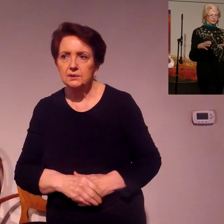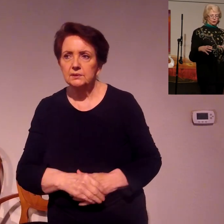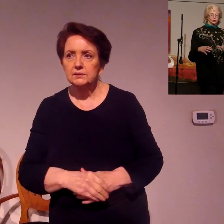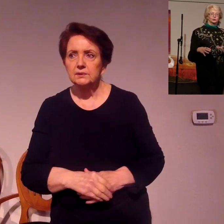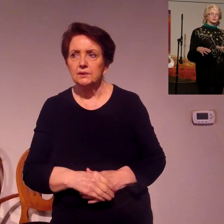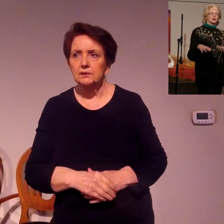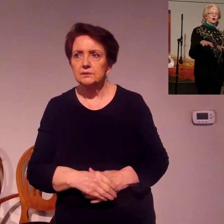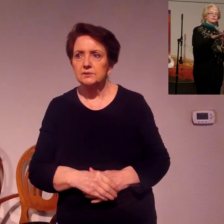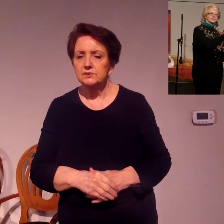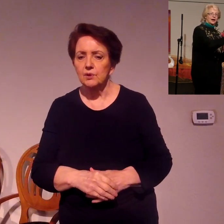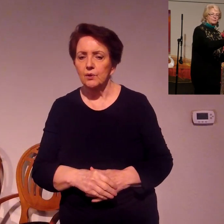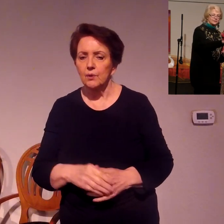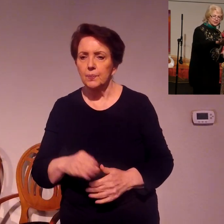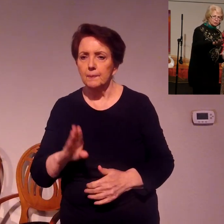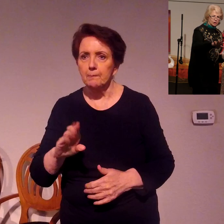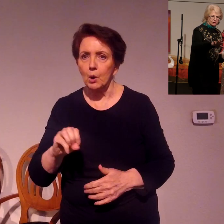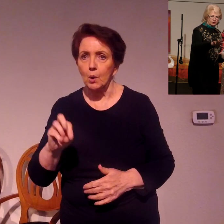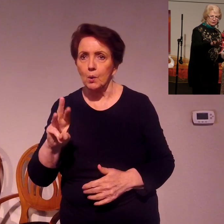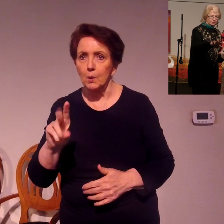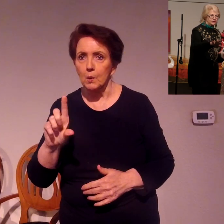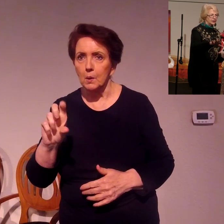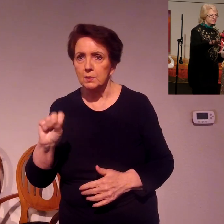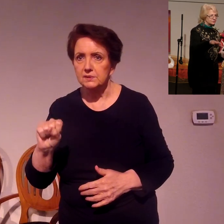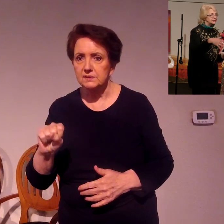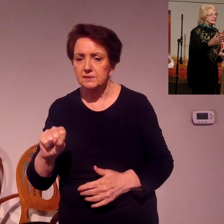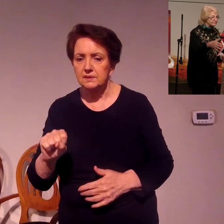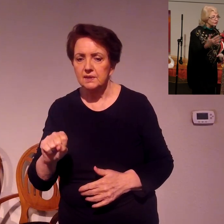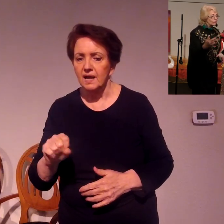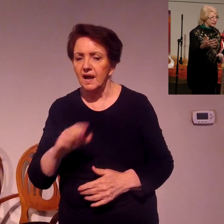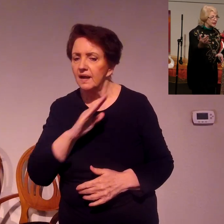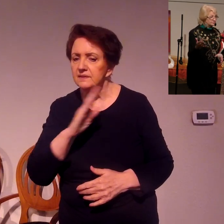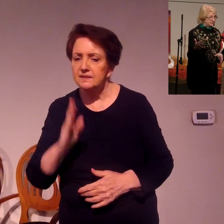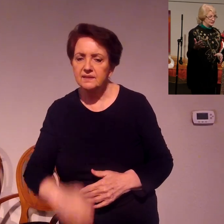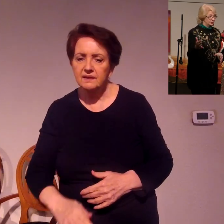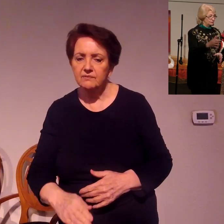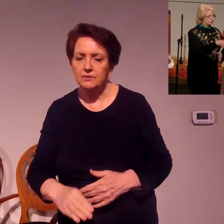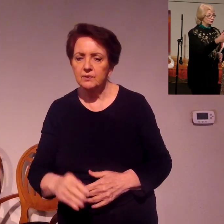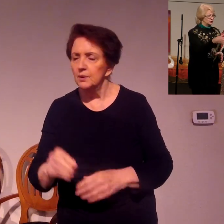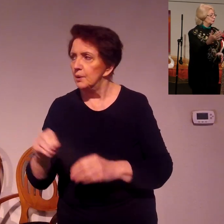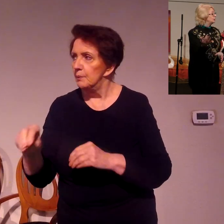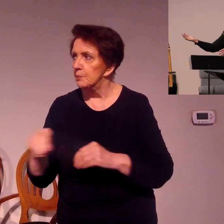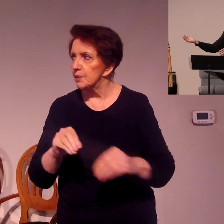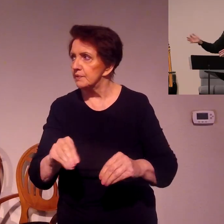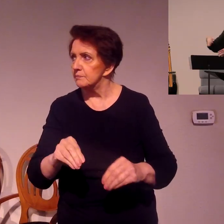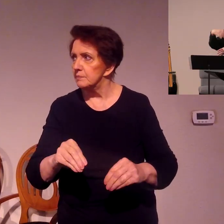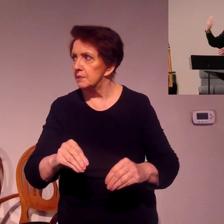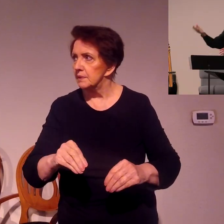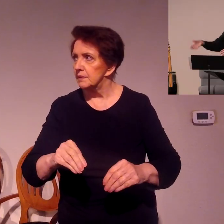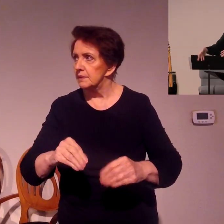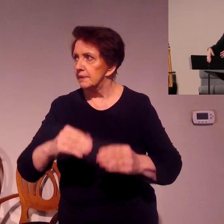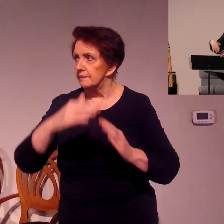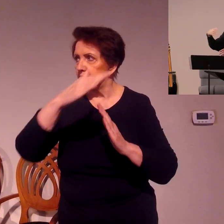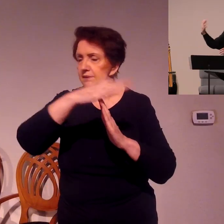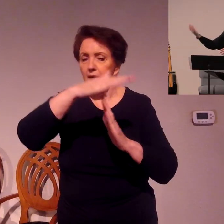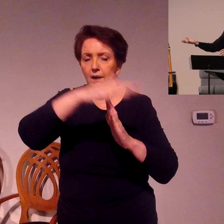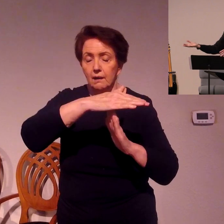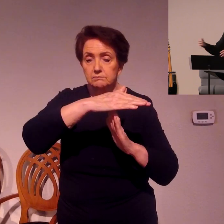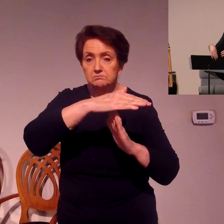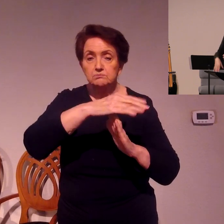I don't put the bowls on the top of the dishwasher, because we need that for all the cups over the course of a week, all the morning